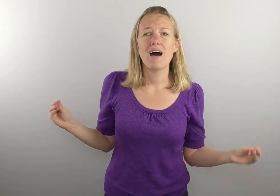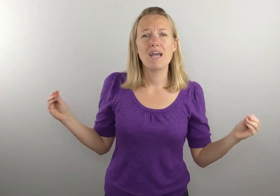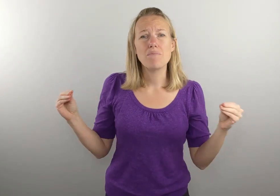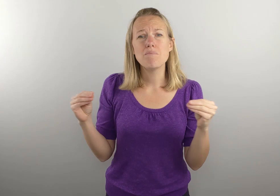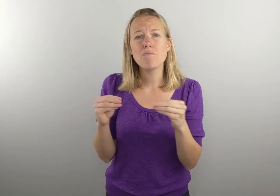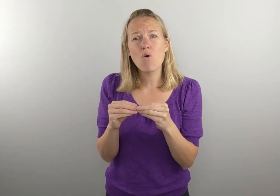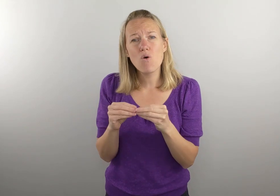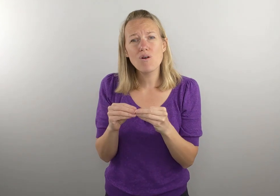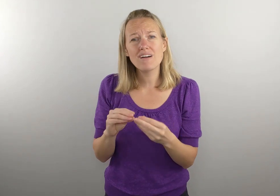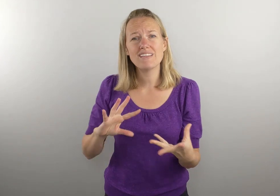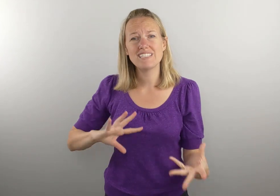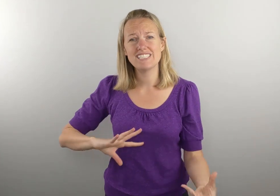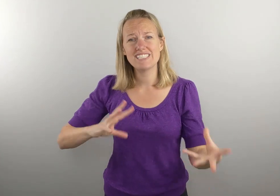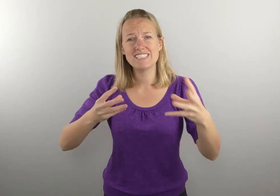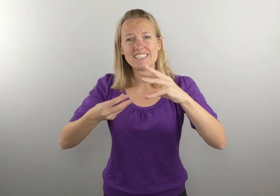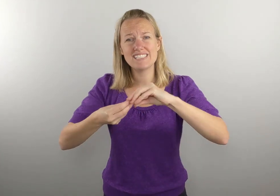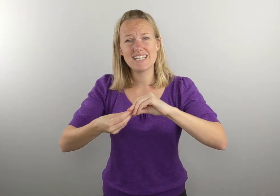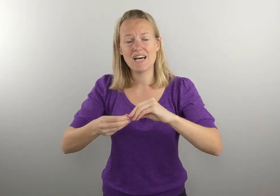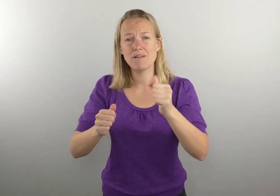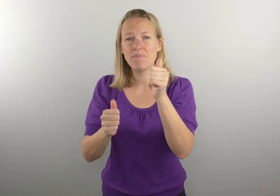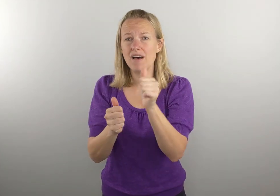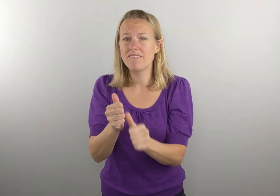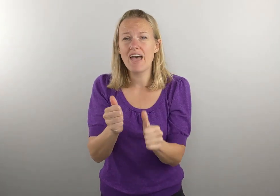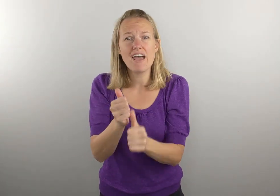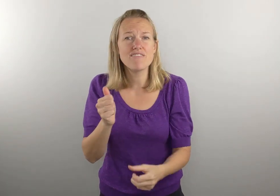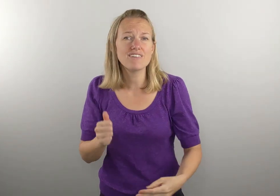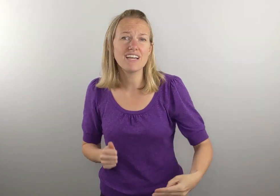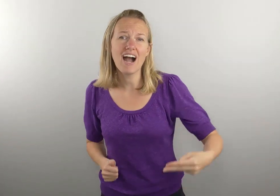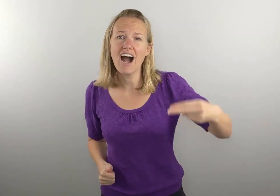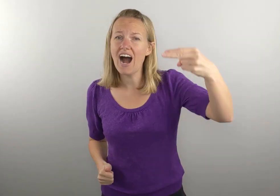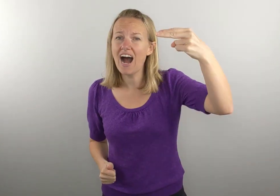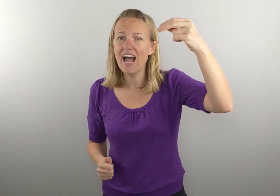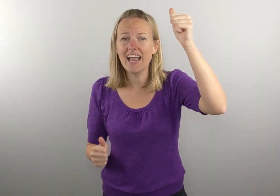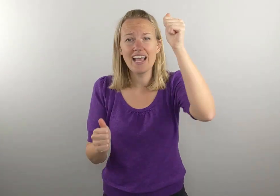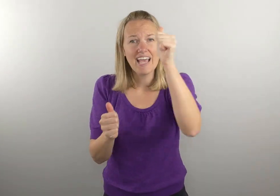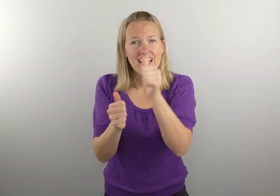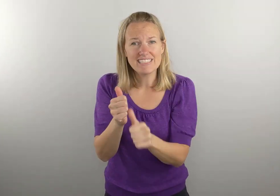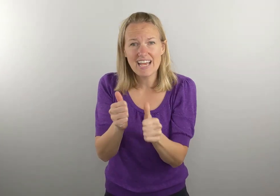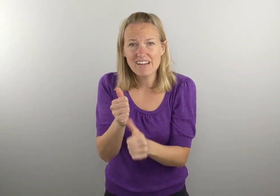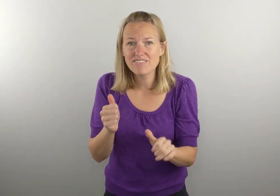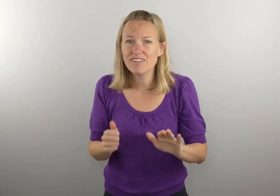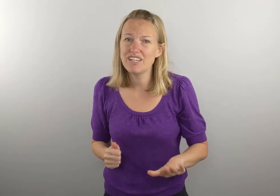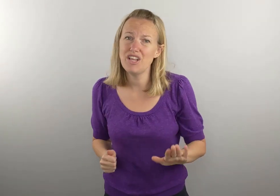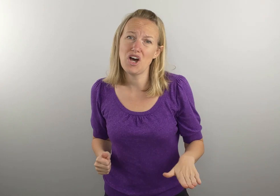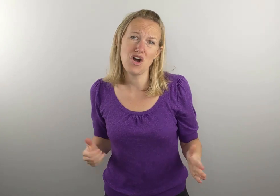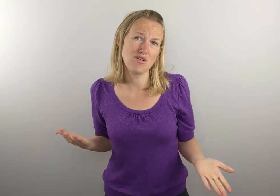I more than just the sum of every high and every low?